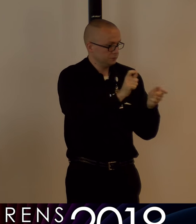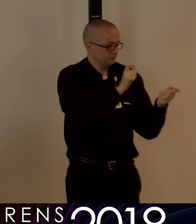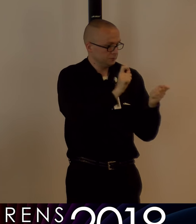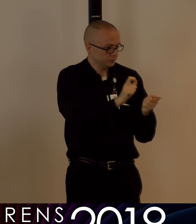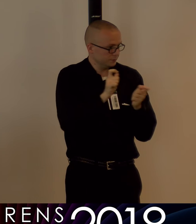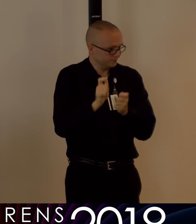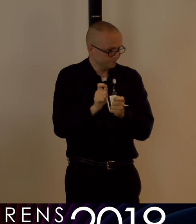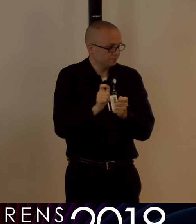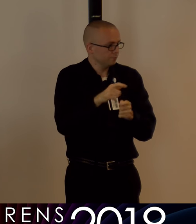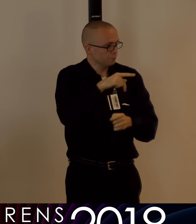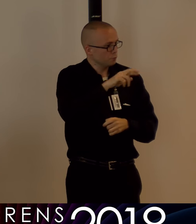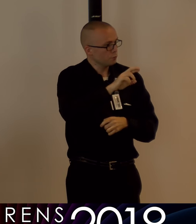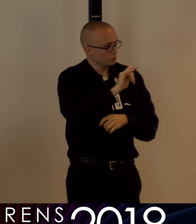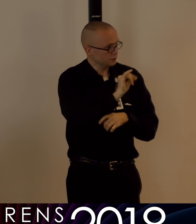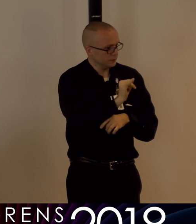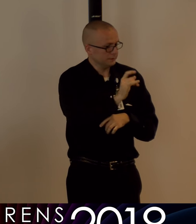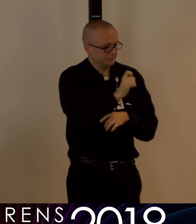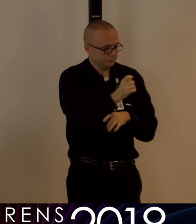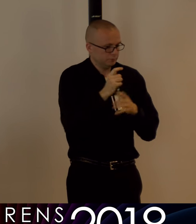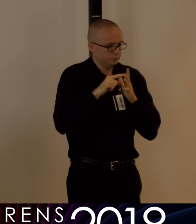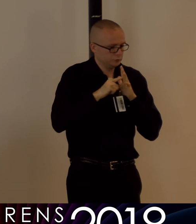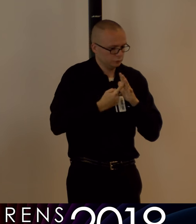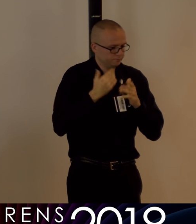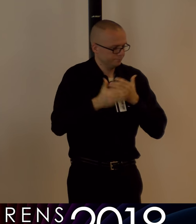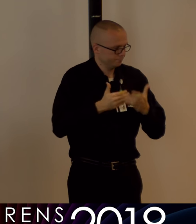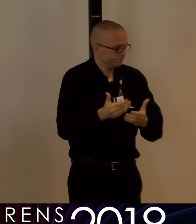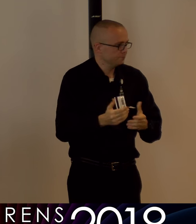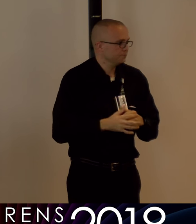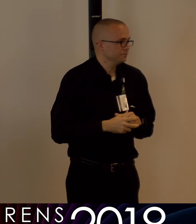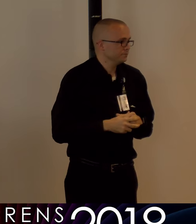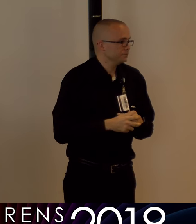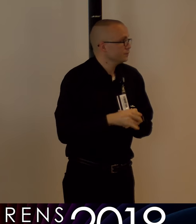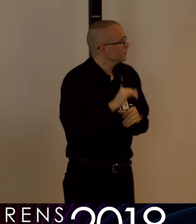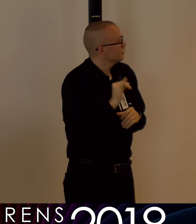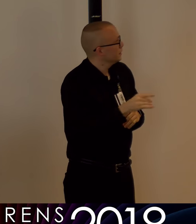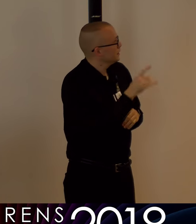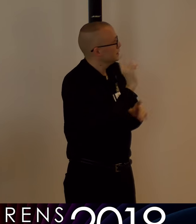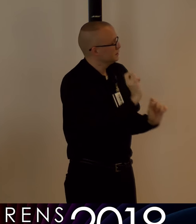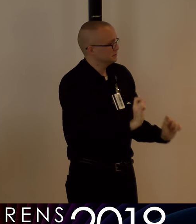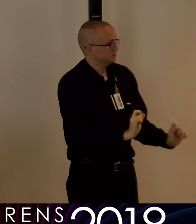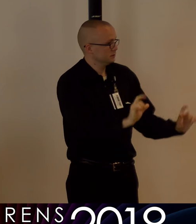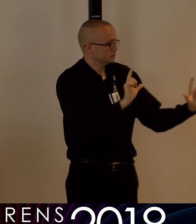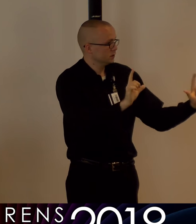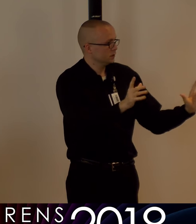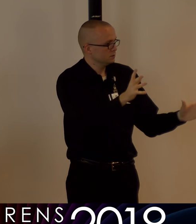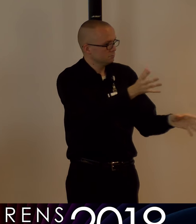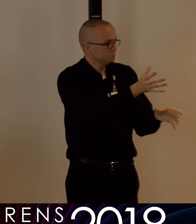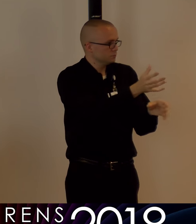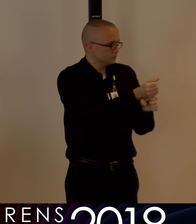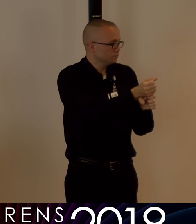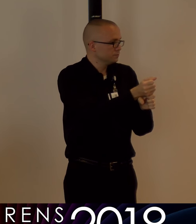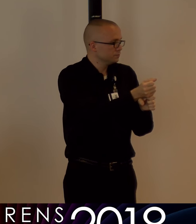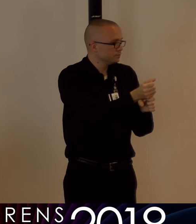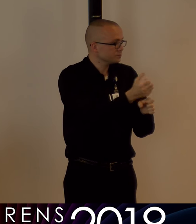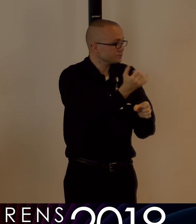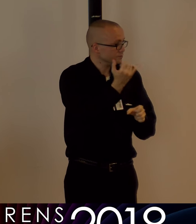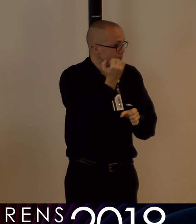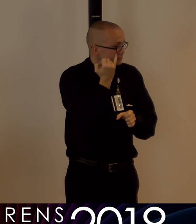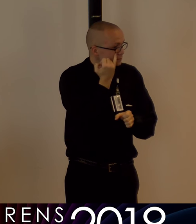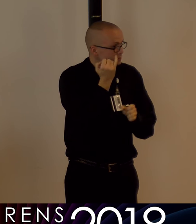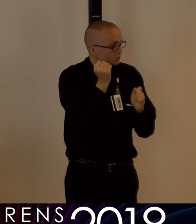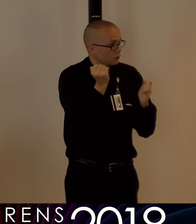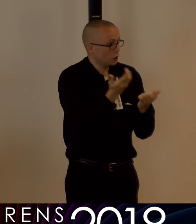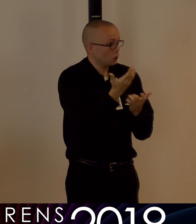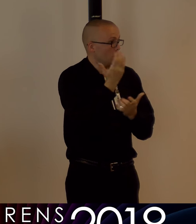protein domains that enable those functions. This is a slide to basically summarize. If you take all of the